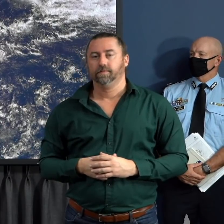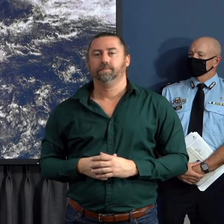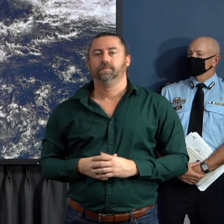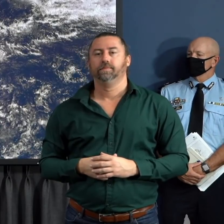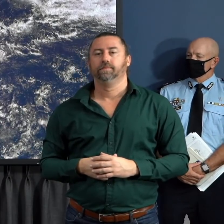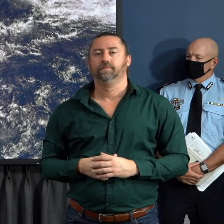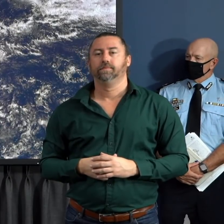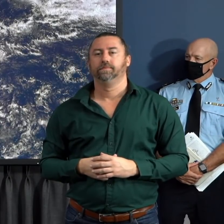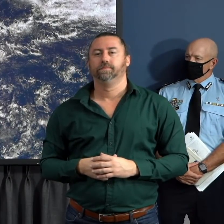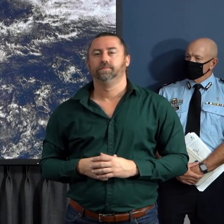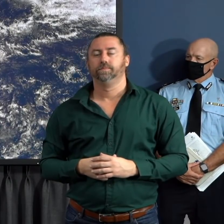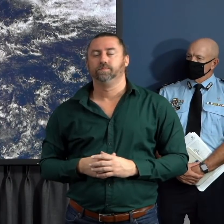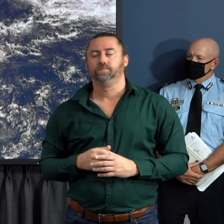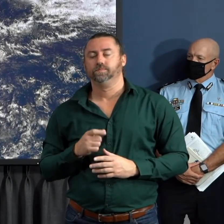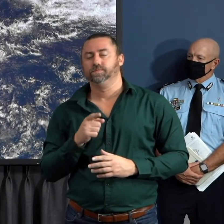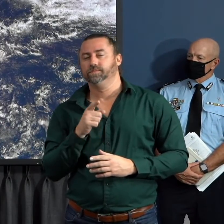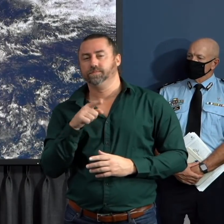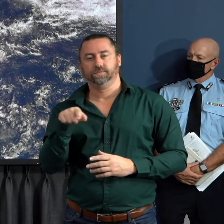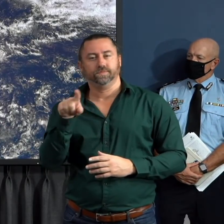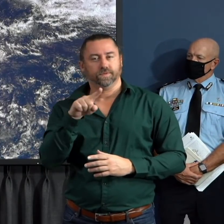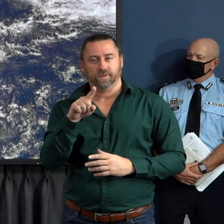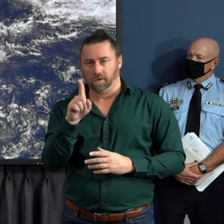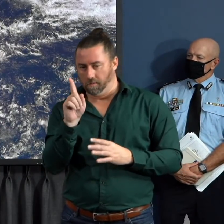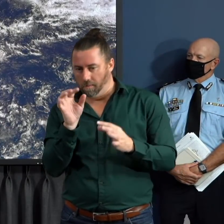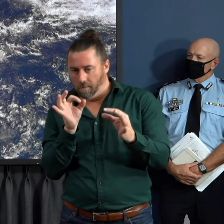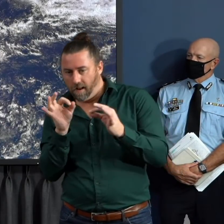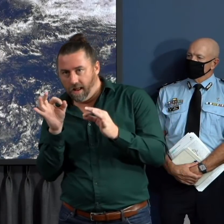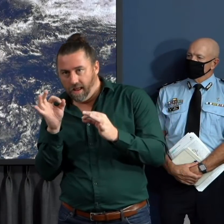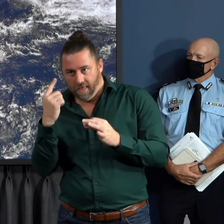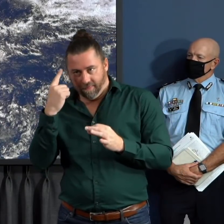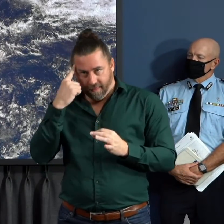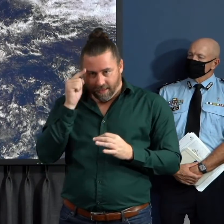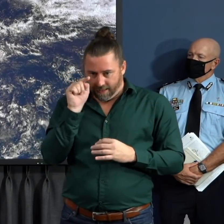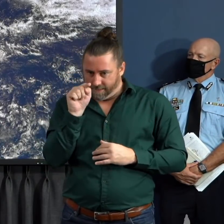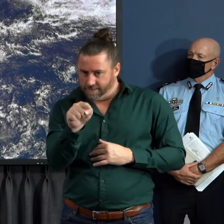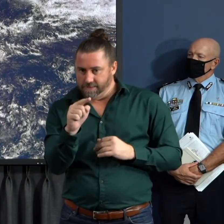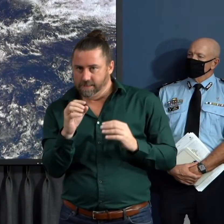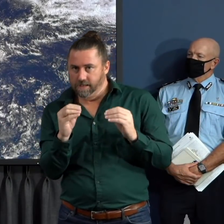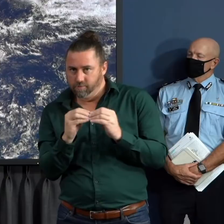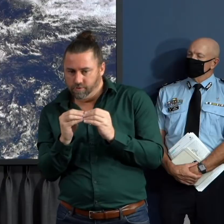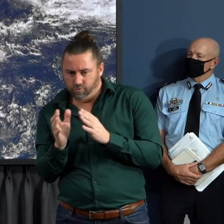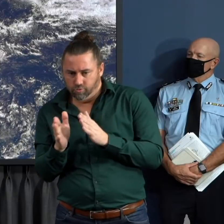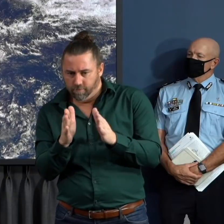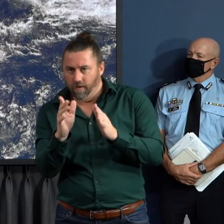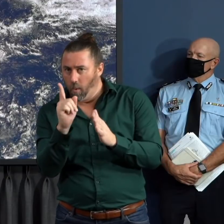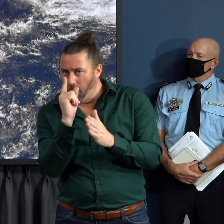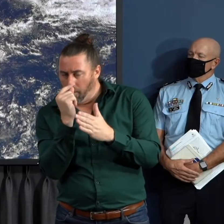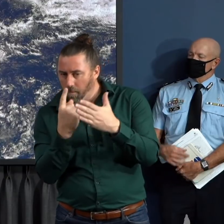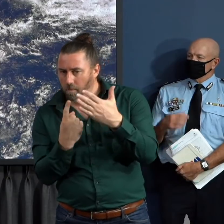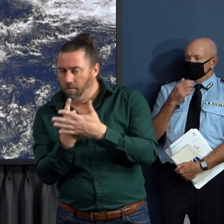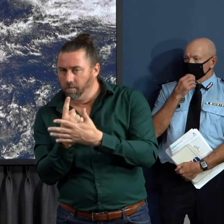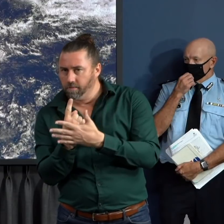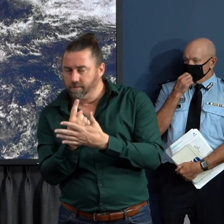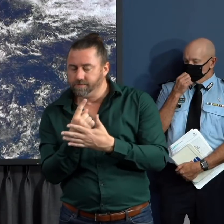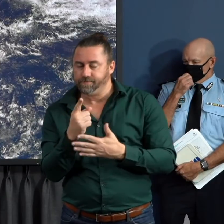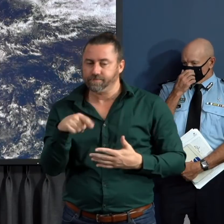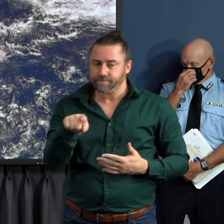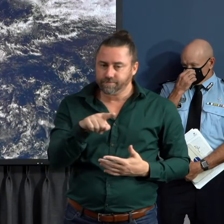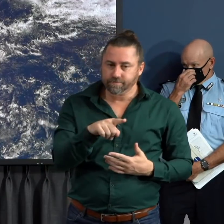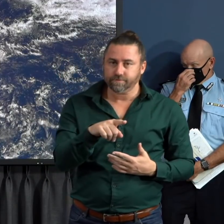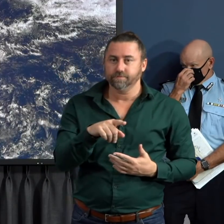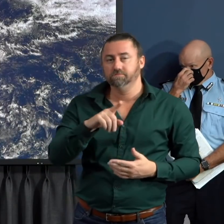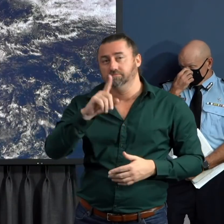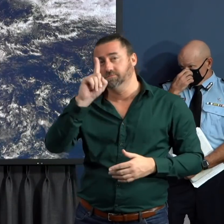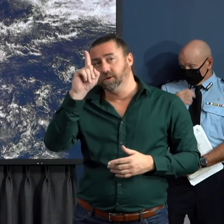So I guess just to comment on what we're expecting at Brisbane River. So a lot of what we will see over the